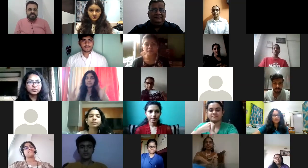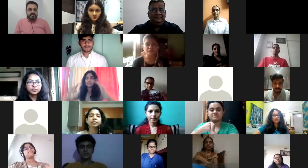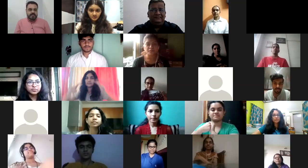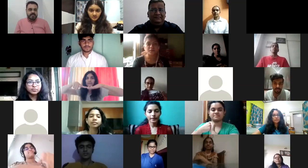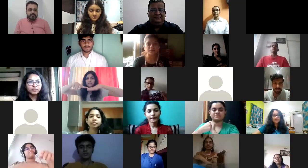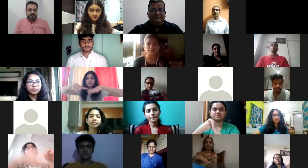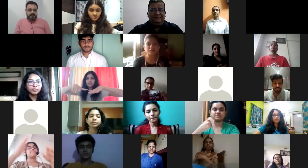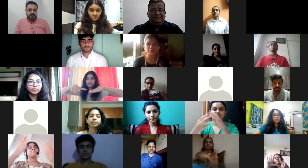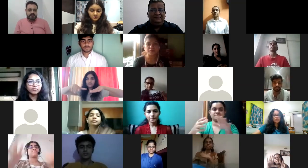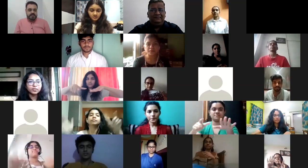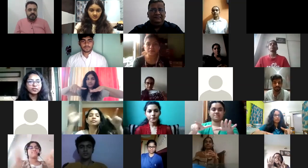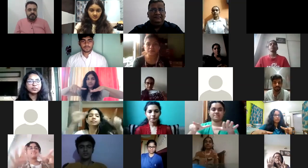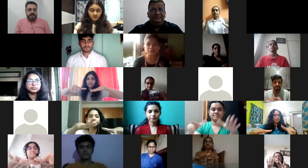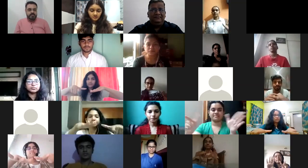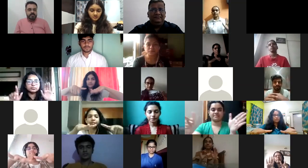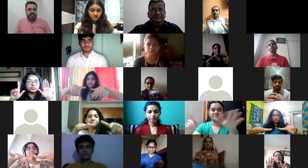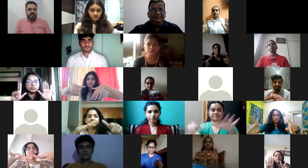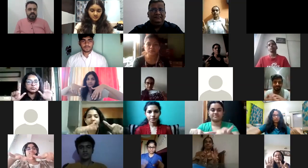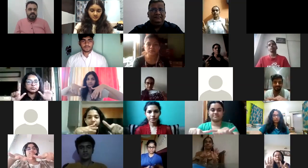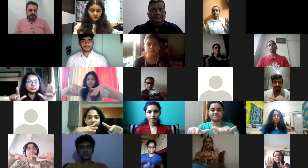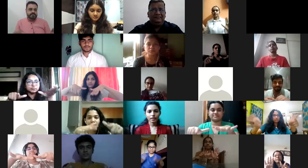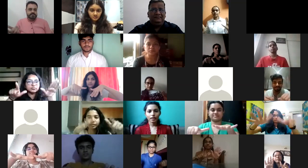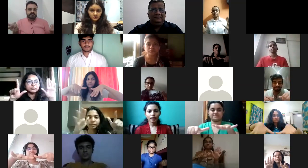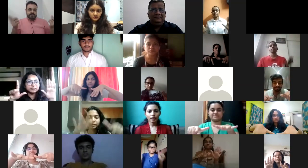learned. Sign for the week. Yes.